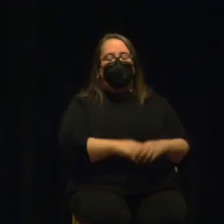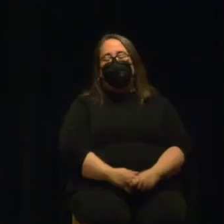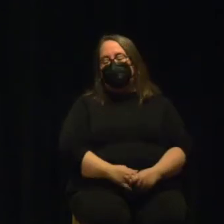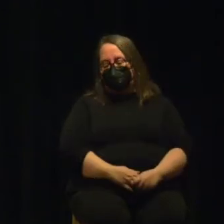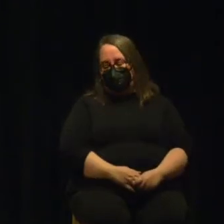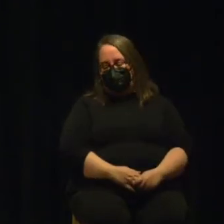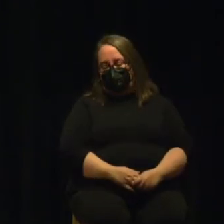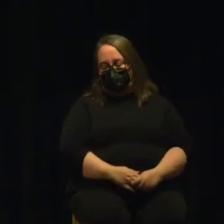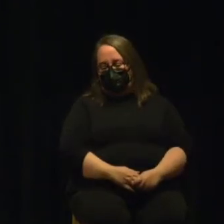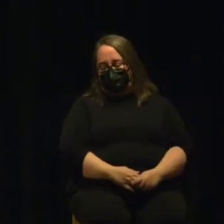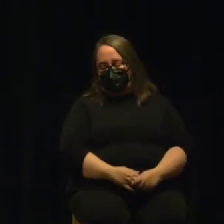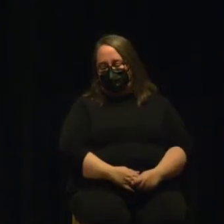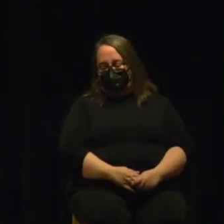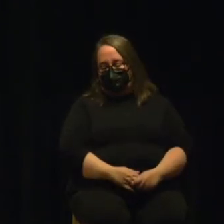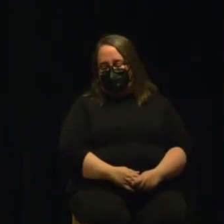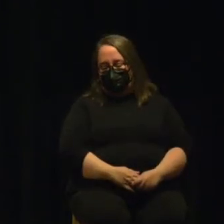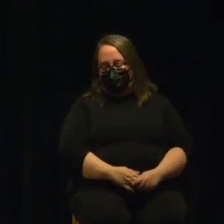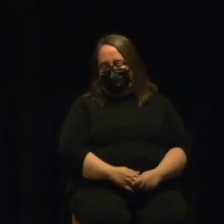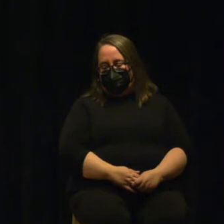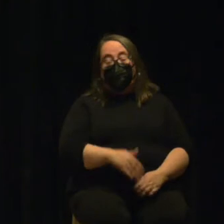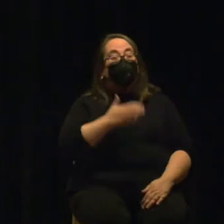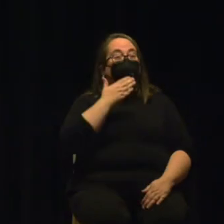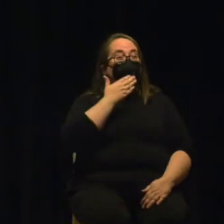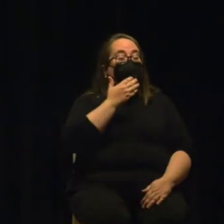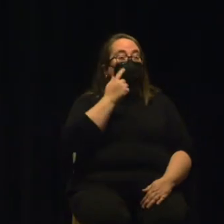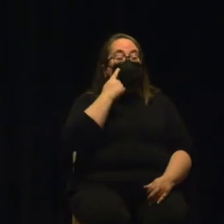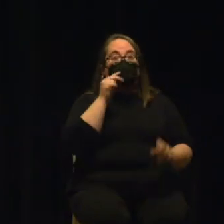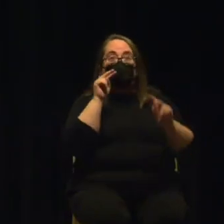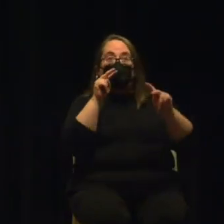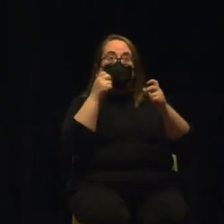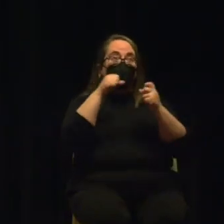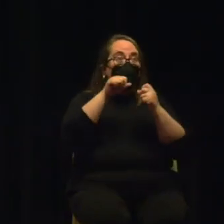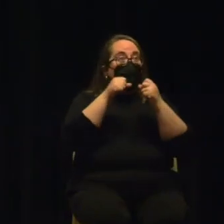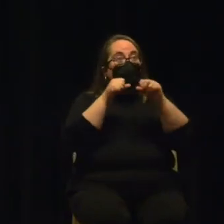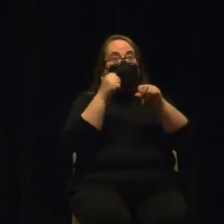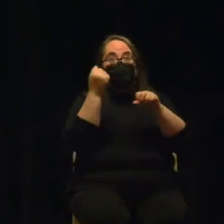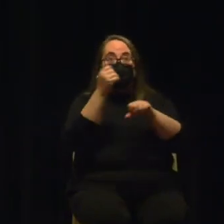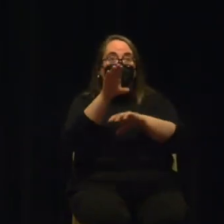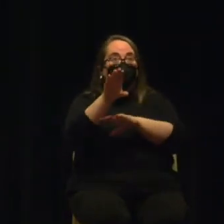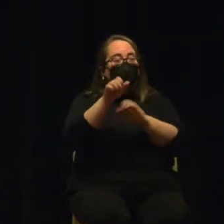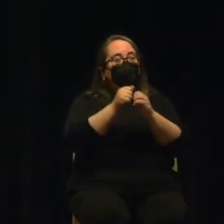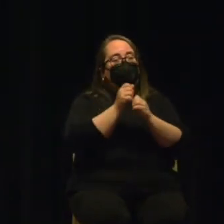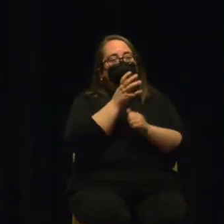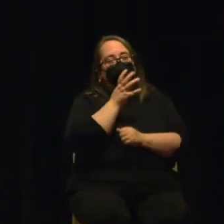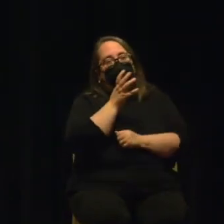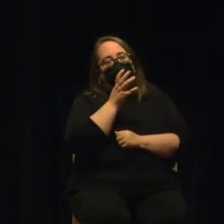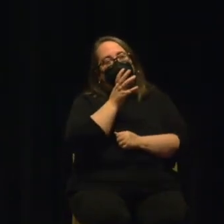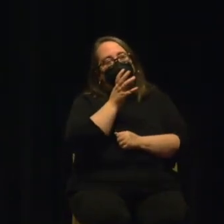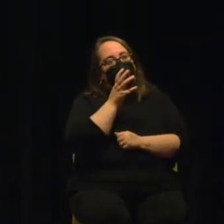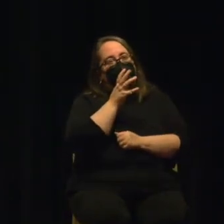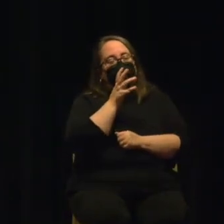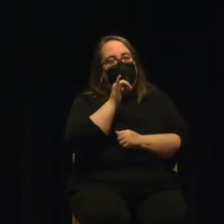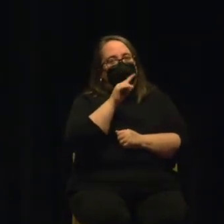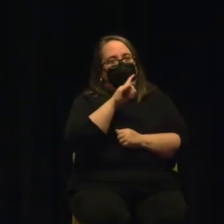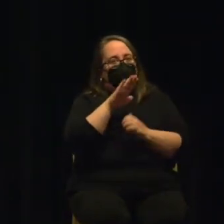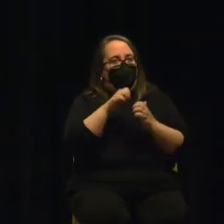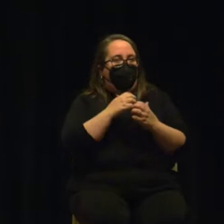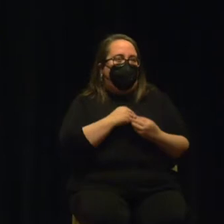for spending Saturday afternoons watching boxing with my mom, because that's where all of this started.